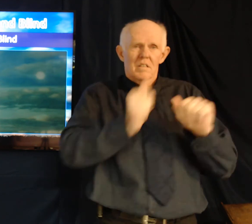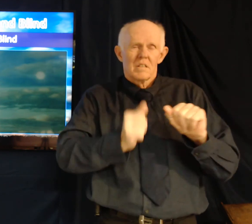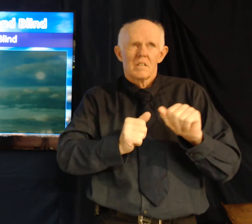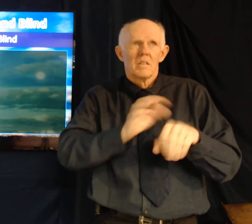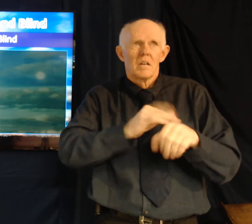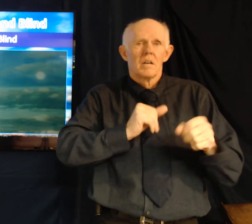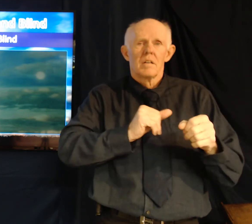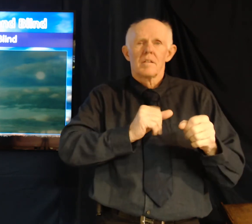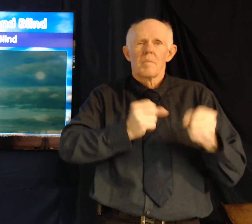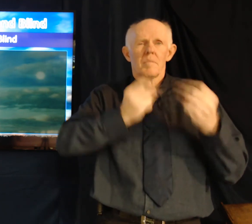slavery.